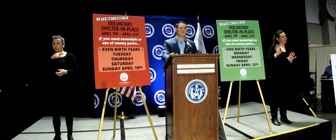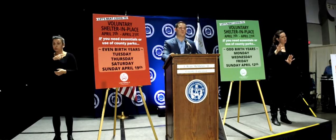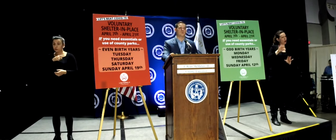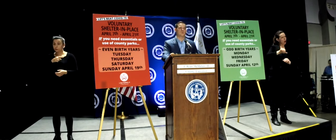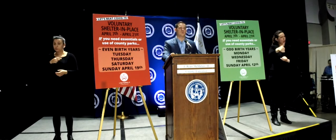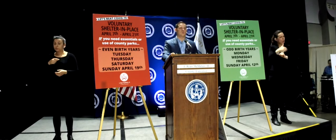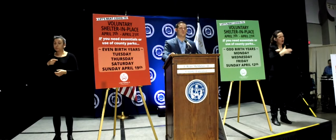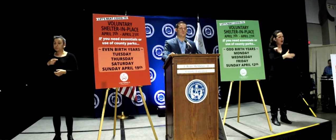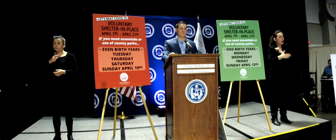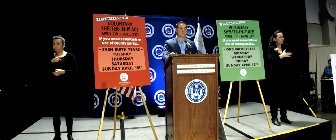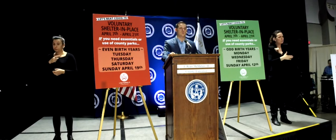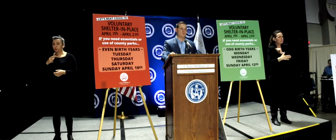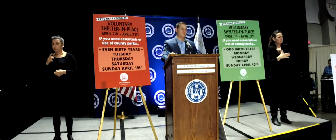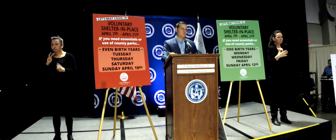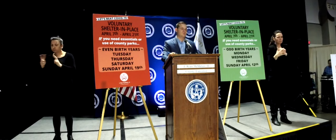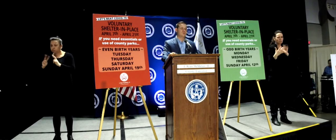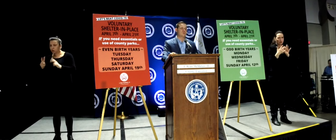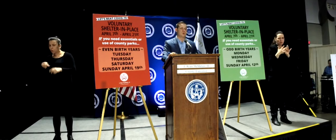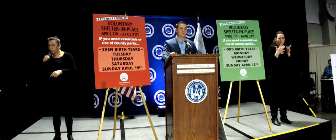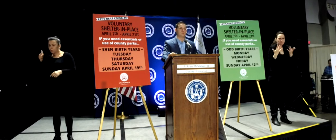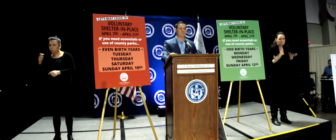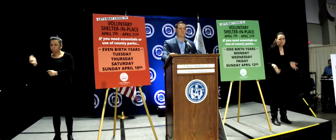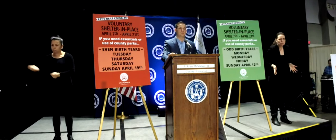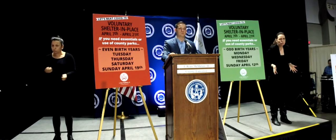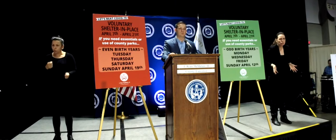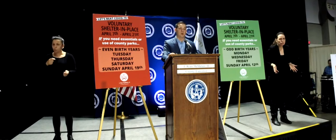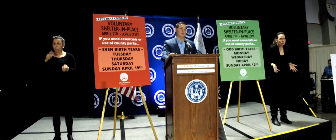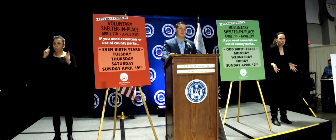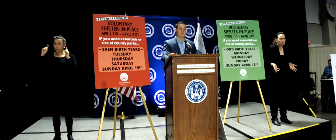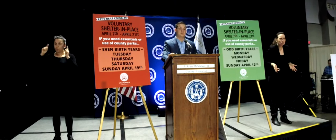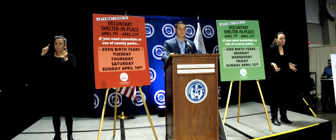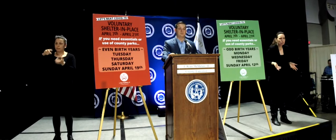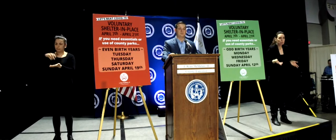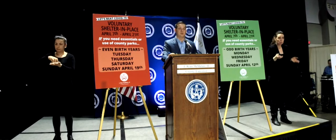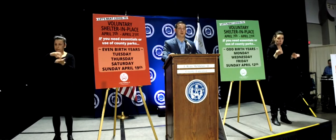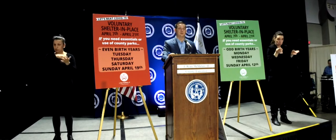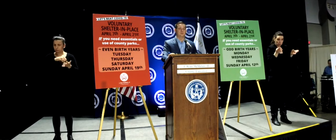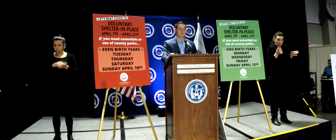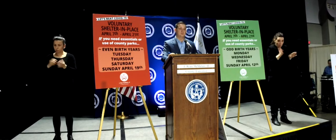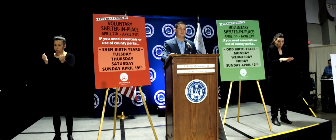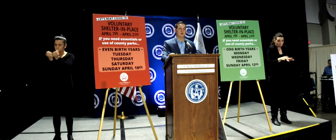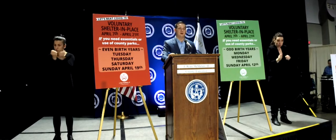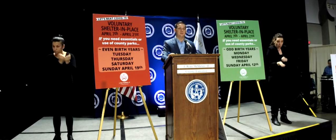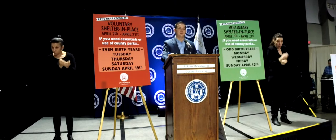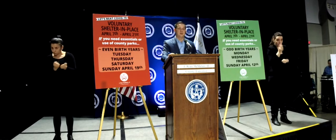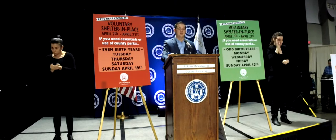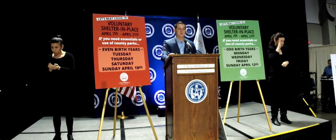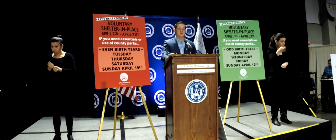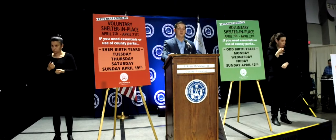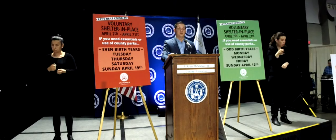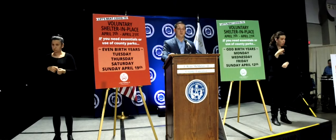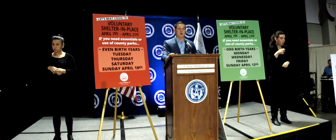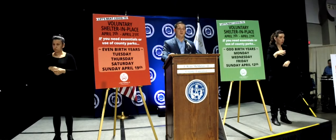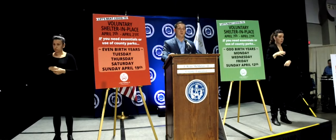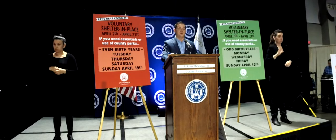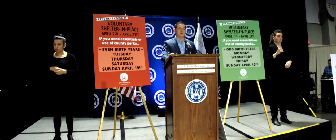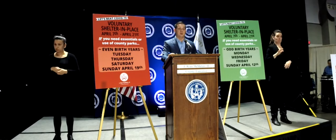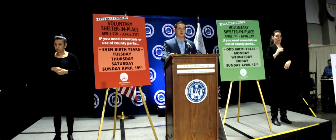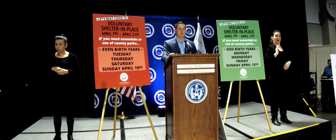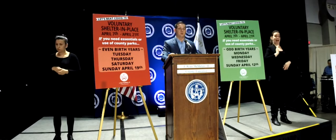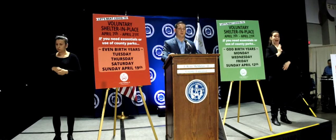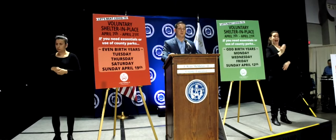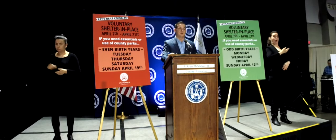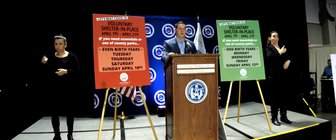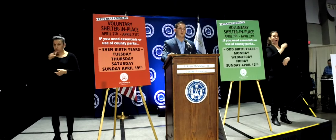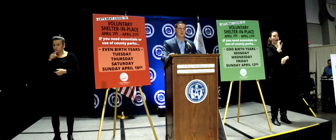our county could easily go to a nearby county and golf. Yeah, they could. Nobody's going to be golfing when it's snowing